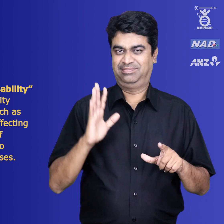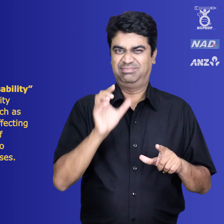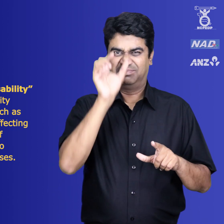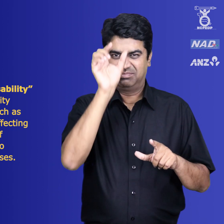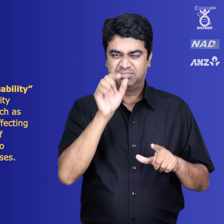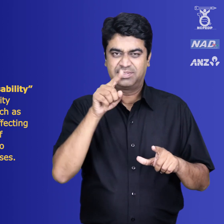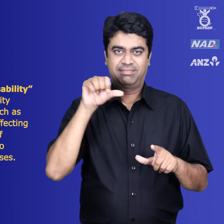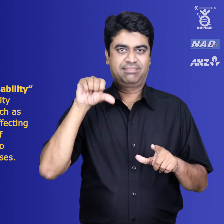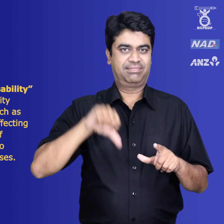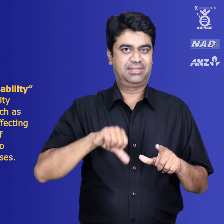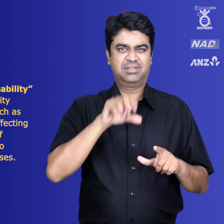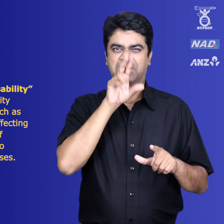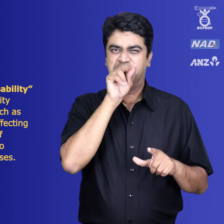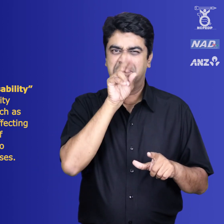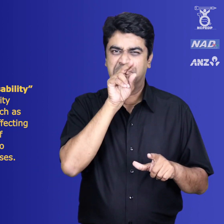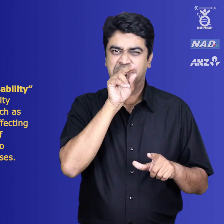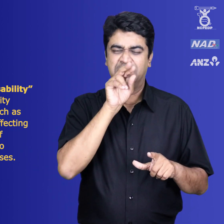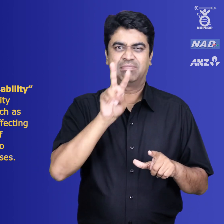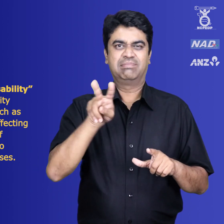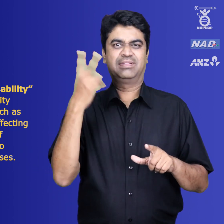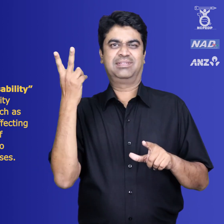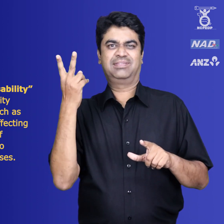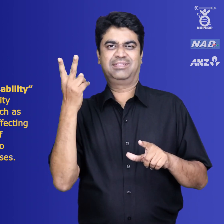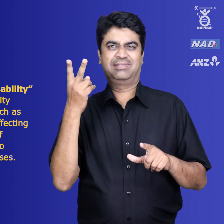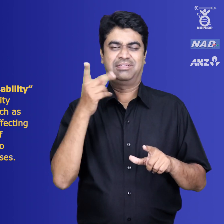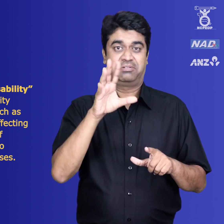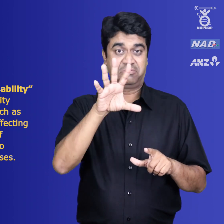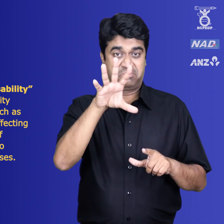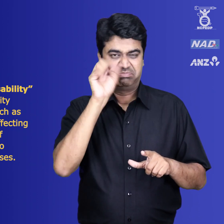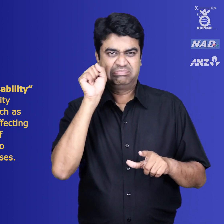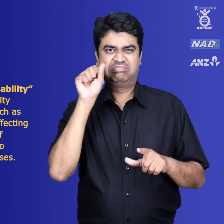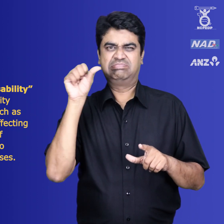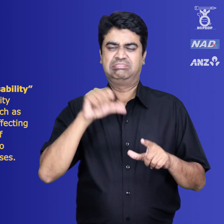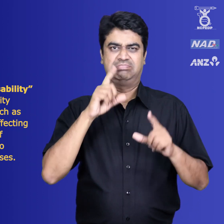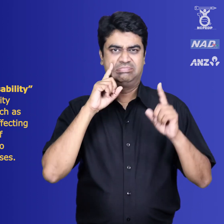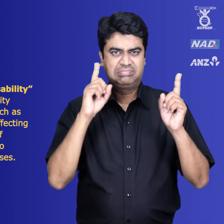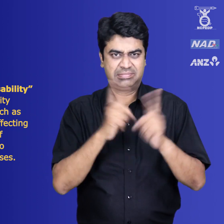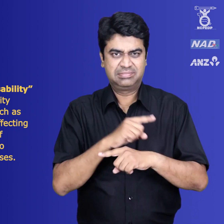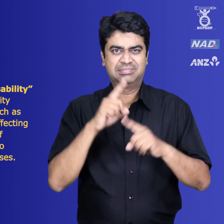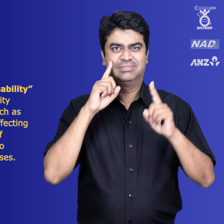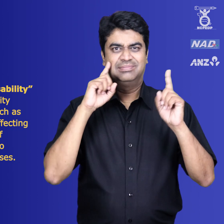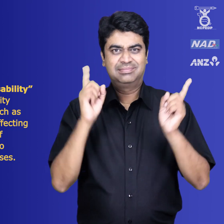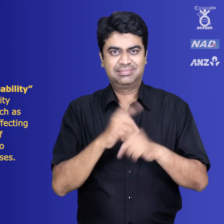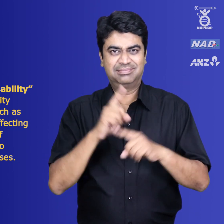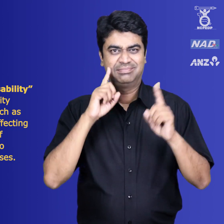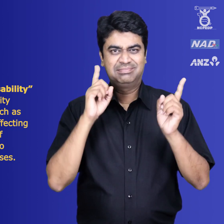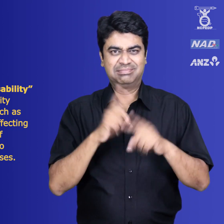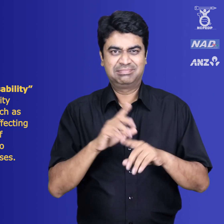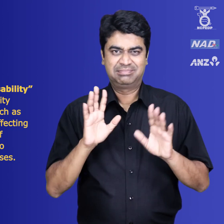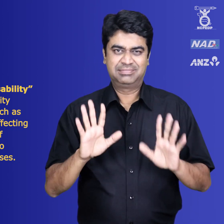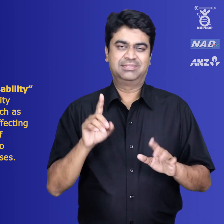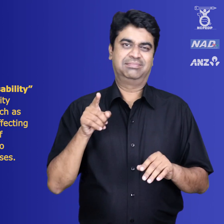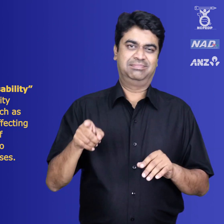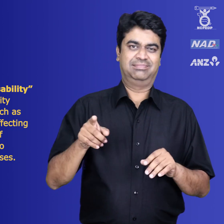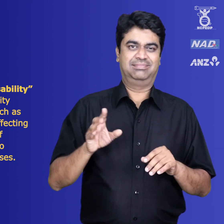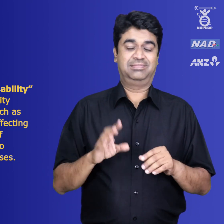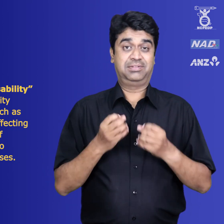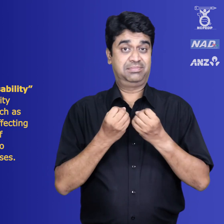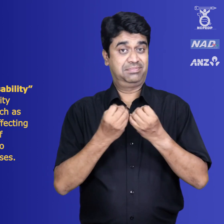or aphasia, affecting one or more components of speech and language due